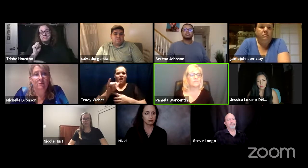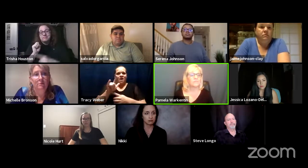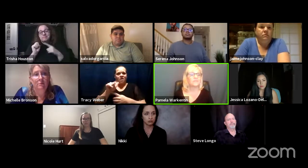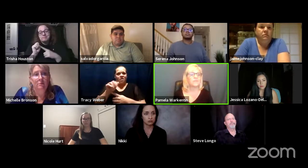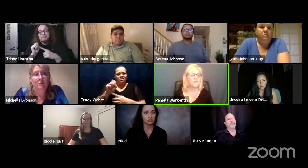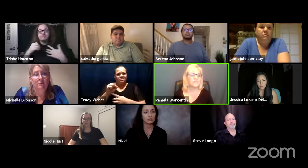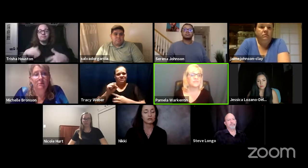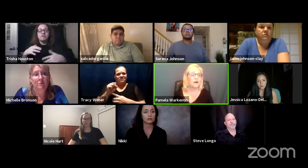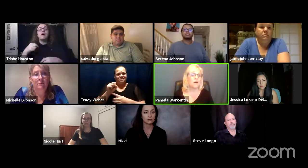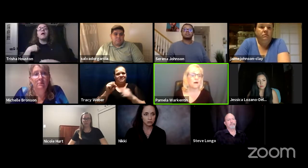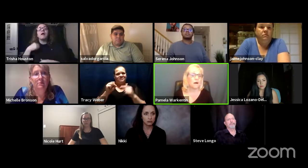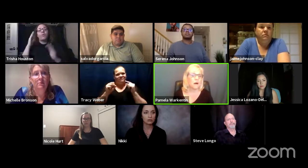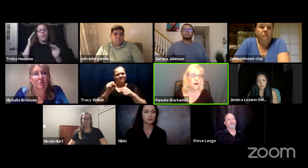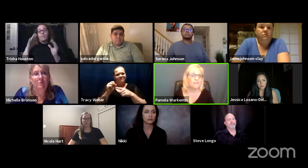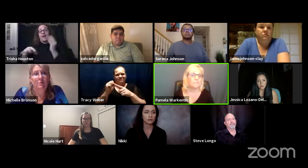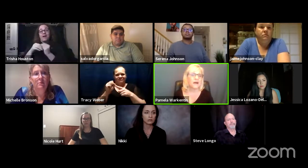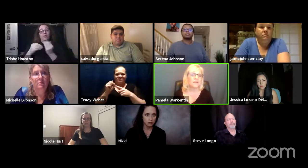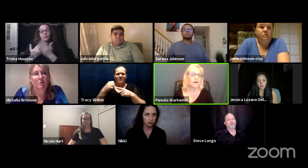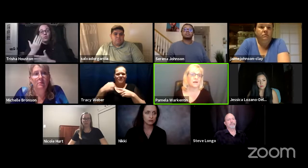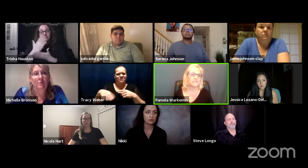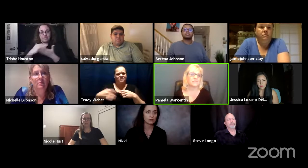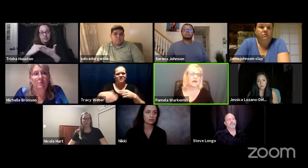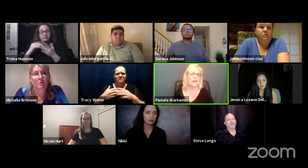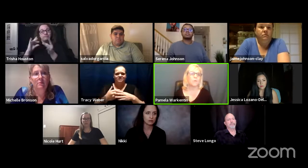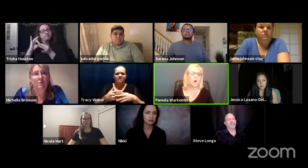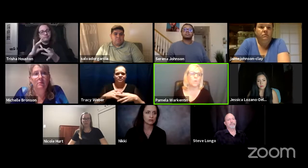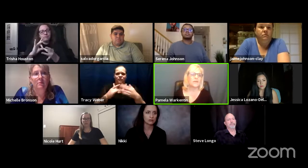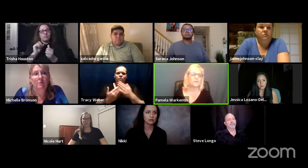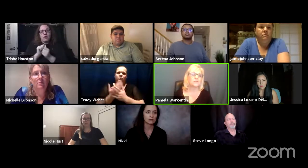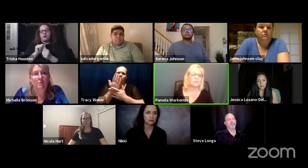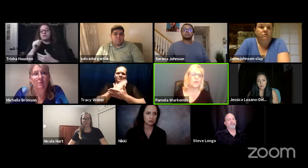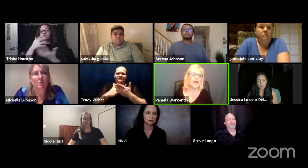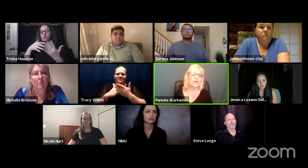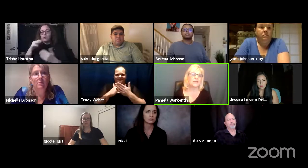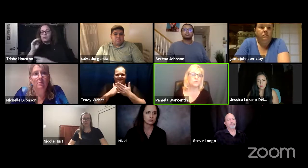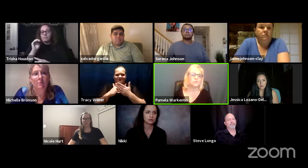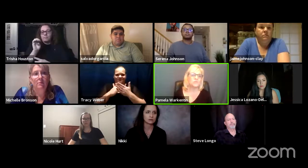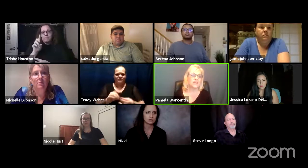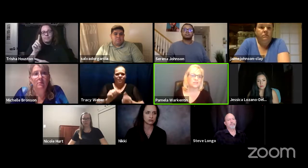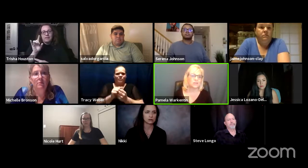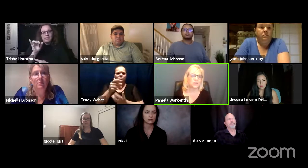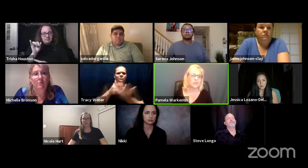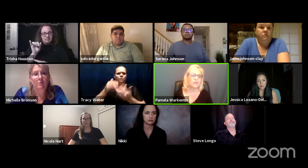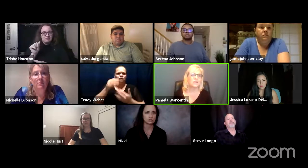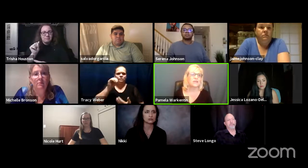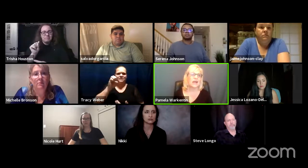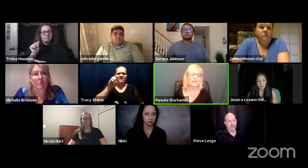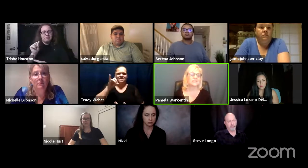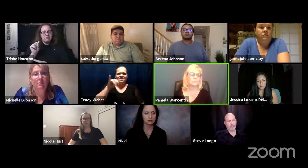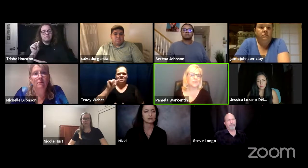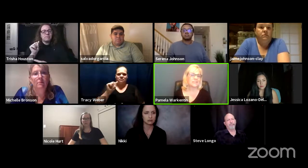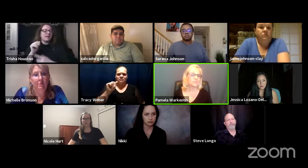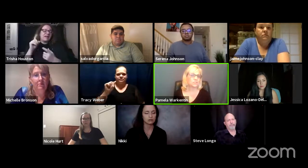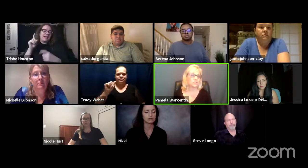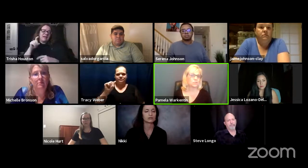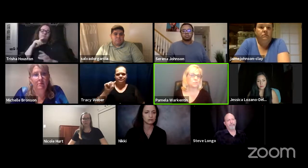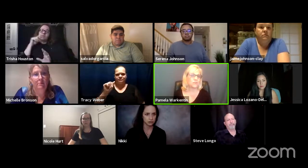In focusing on the bylaws, I am hoping to add a new section as it relates to social